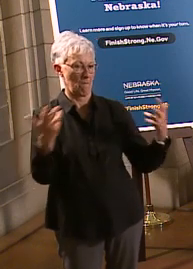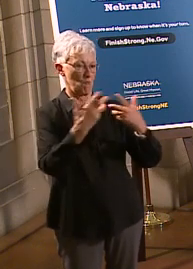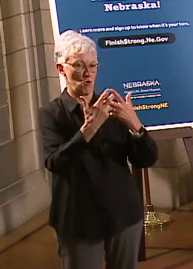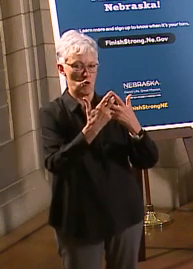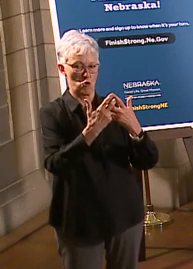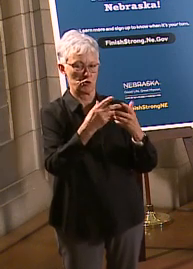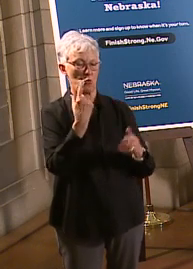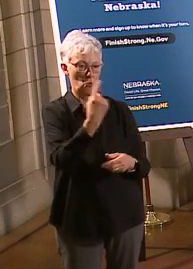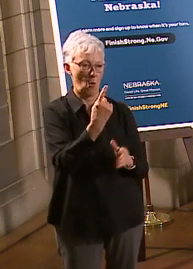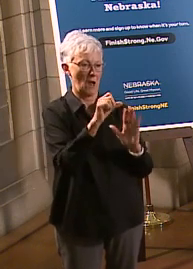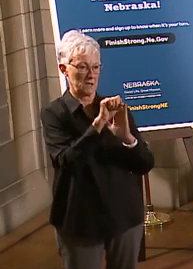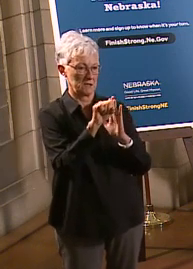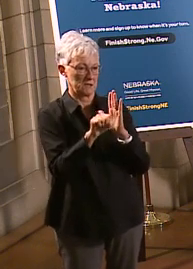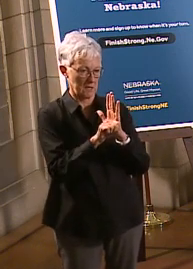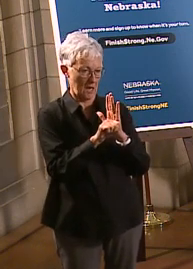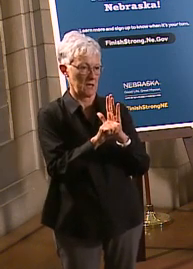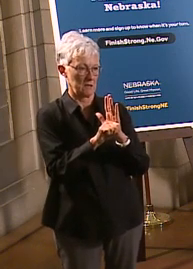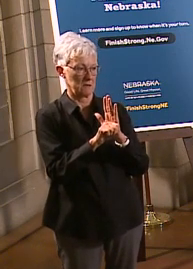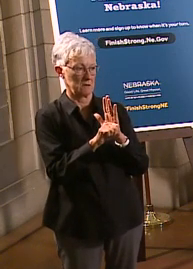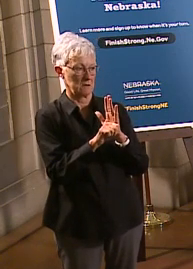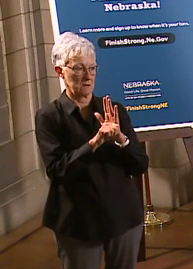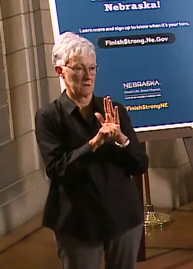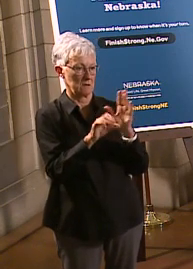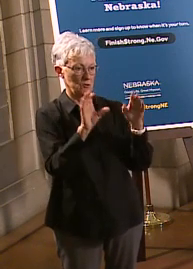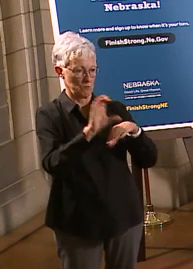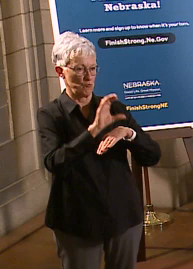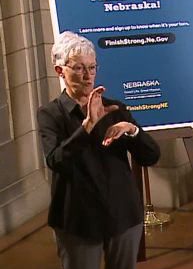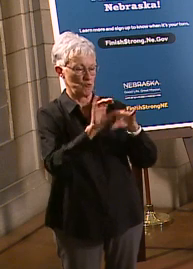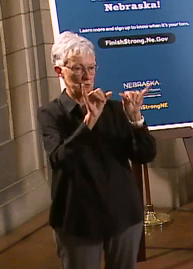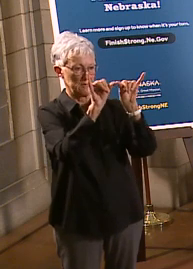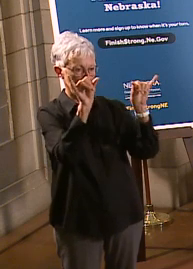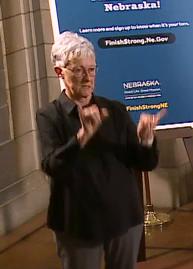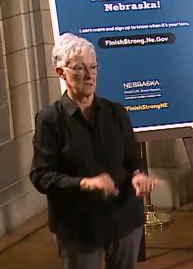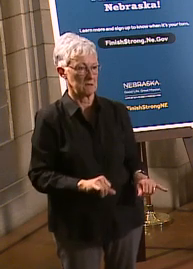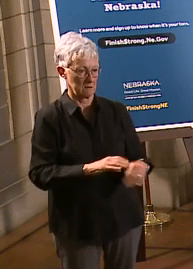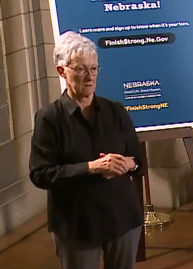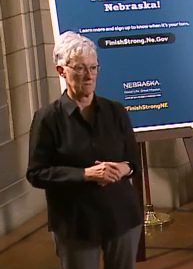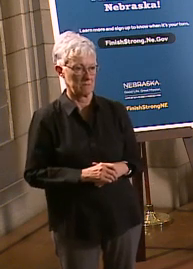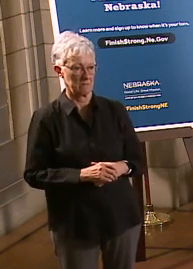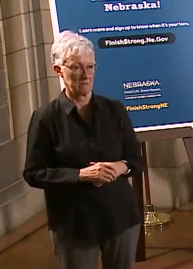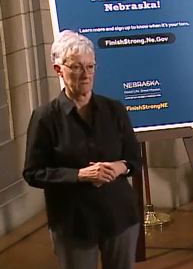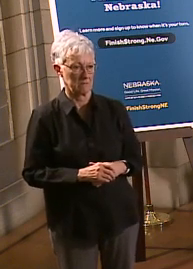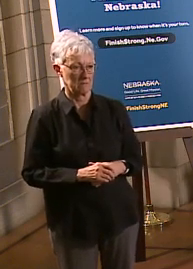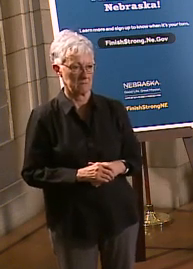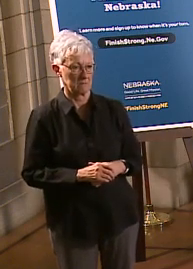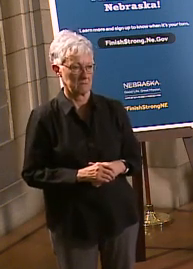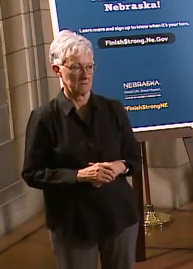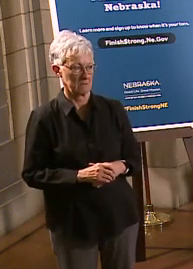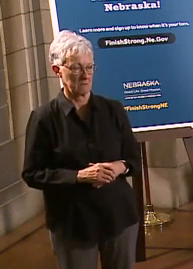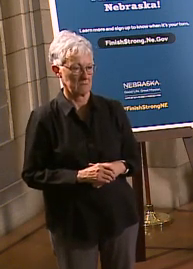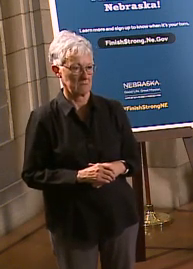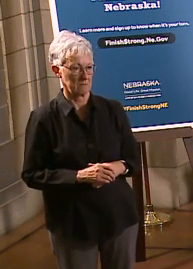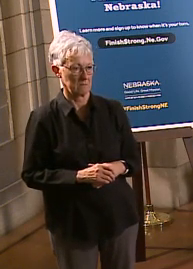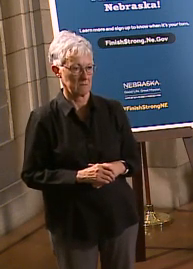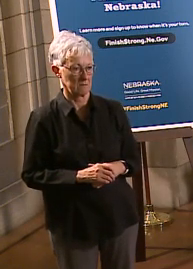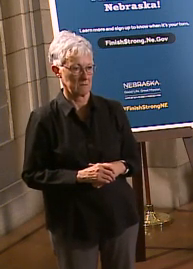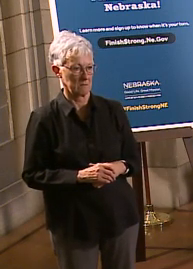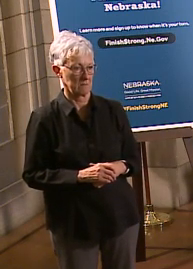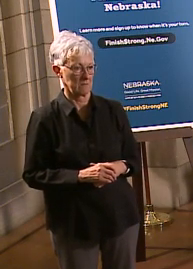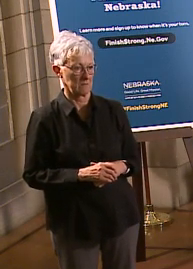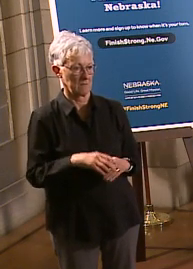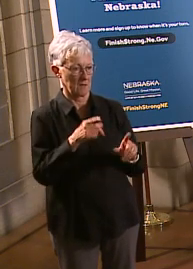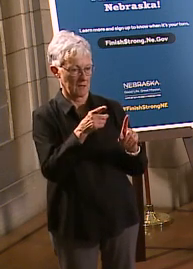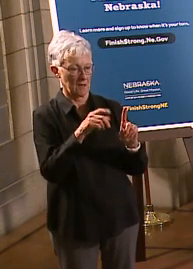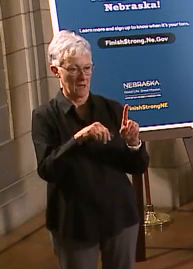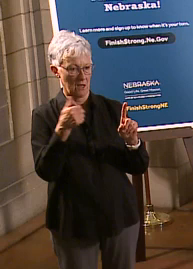so this is just a temporary thing because the feds rolled this program out so quickly. So does that help? This question might be for you, Lori, as well, from